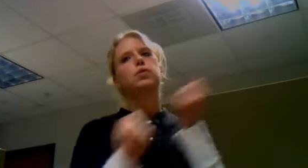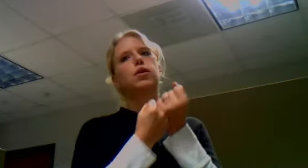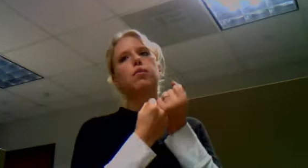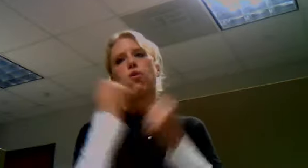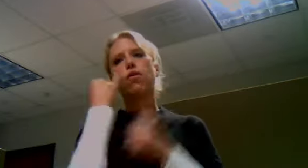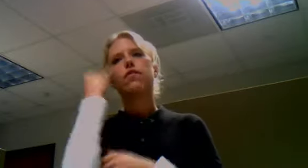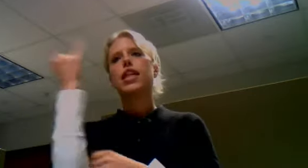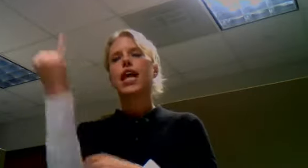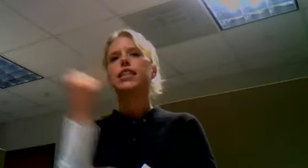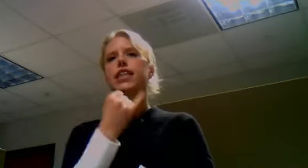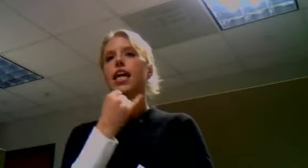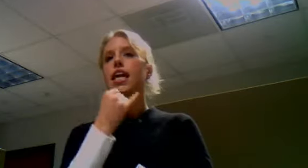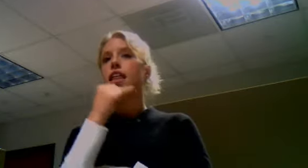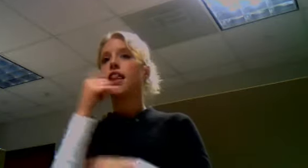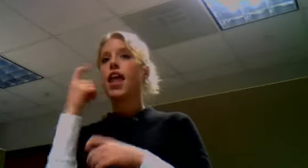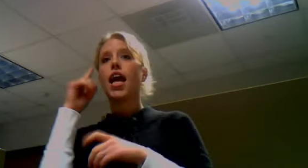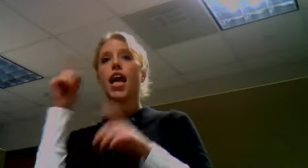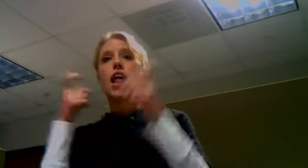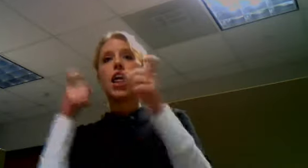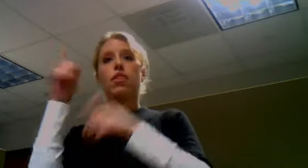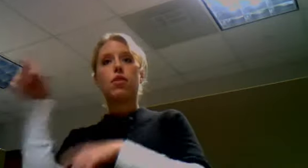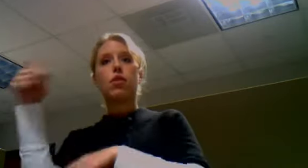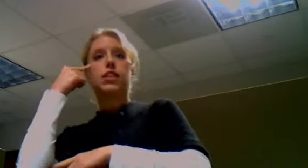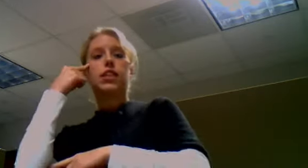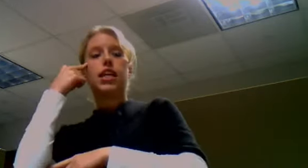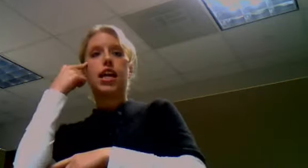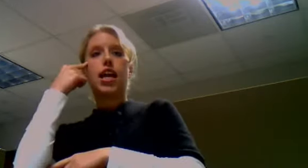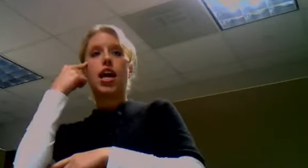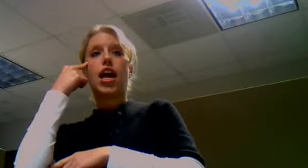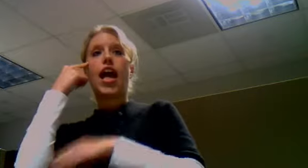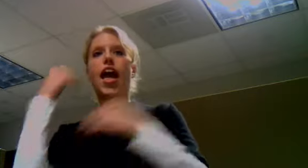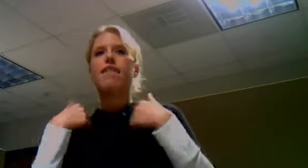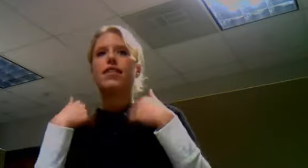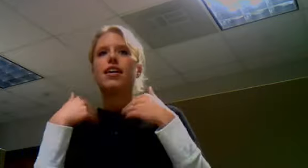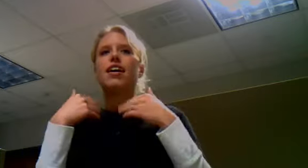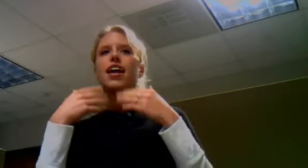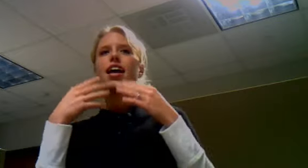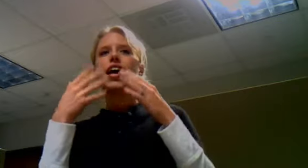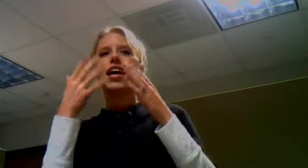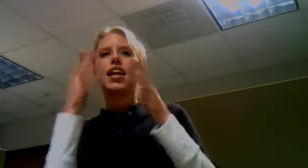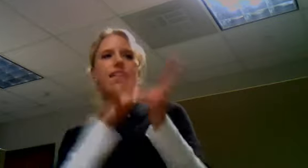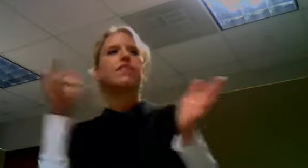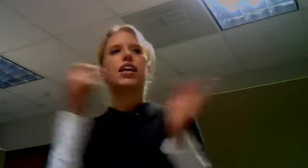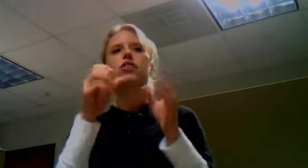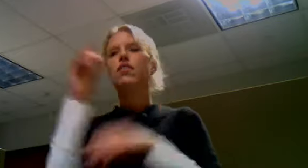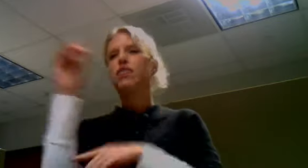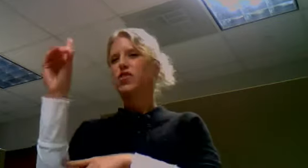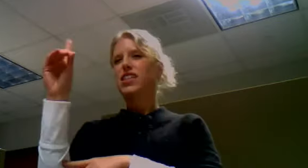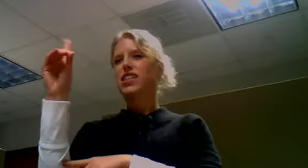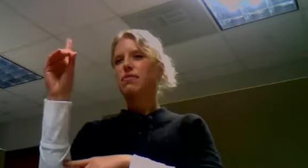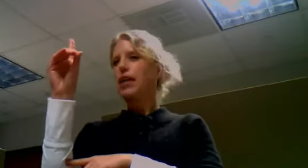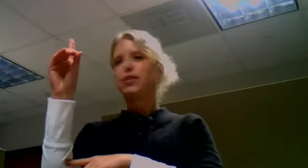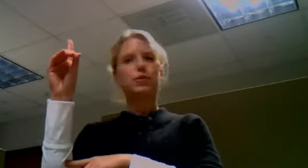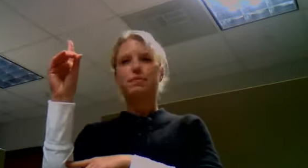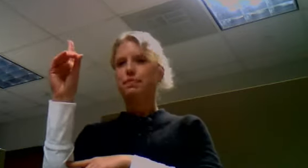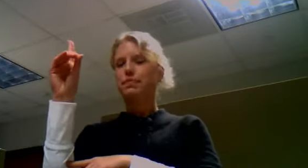that authoritarian governments hold a systematic edge over democracies in terms of economic growth. So the East